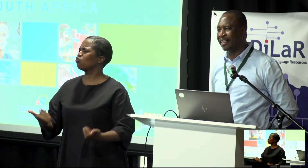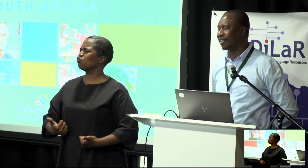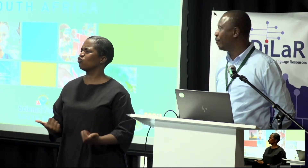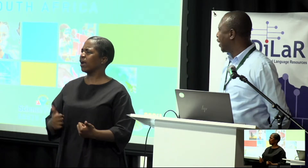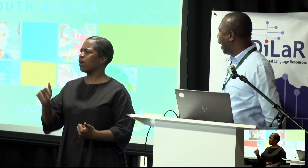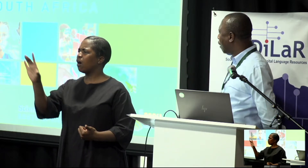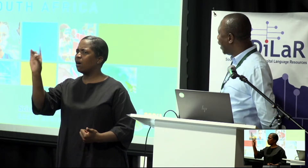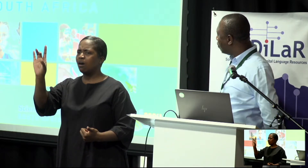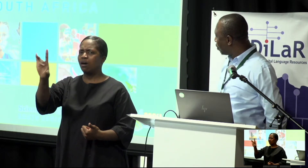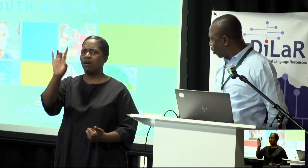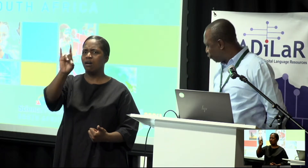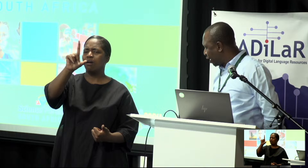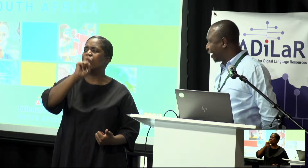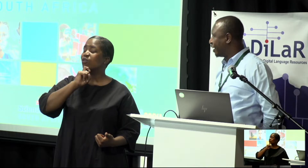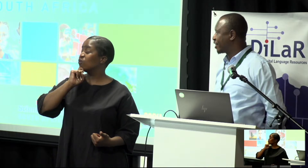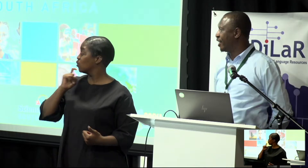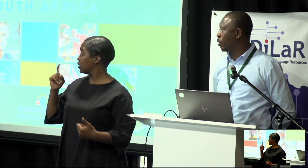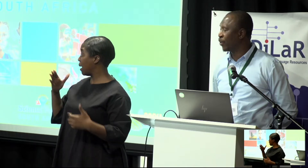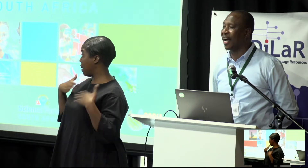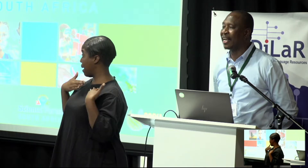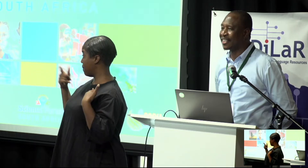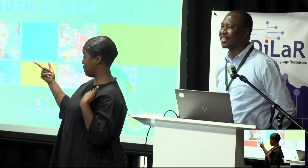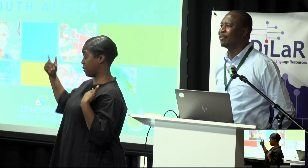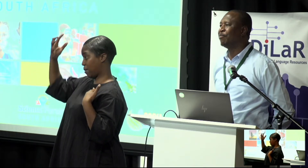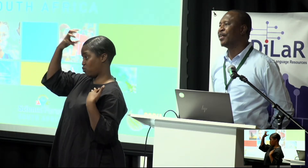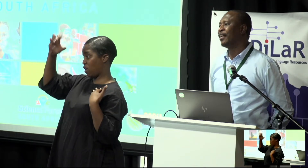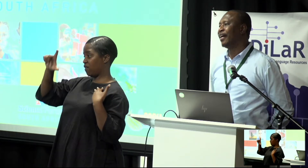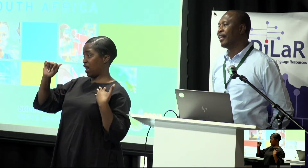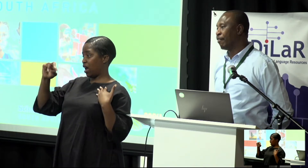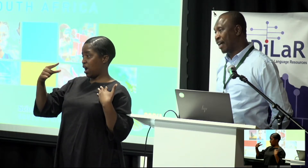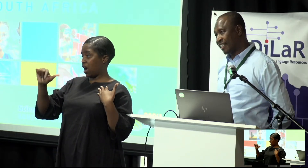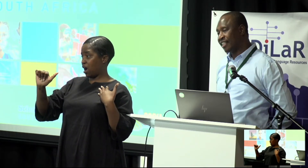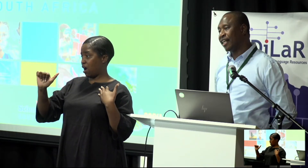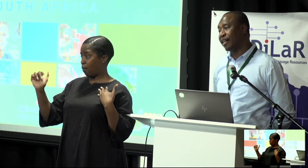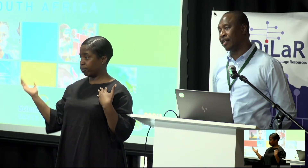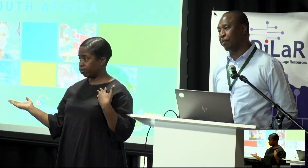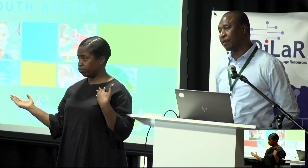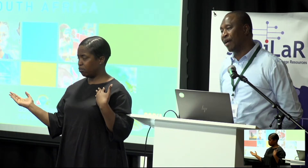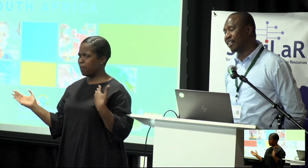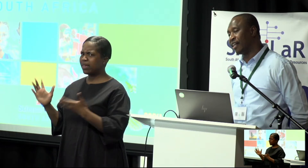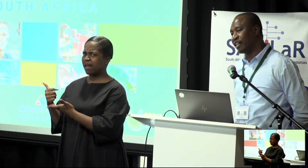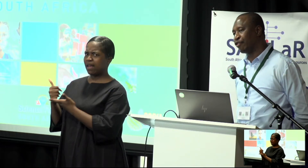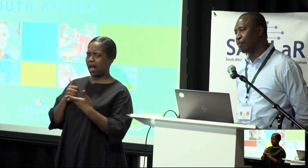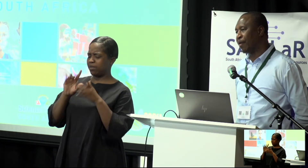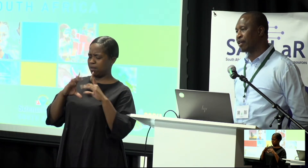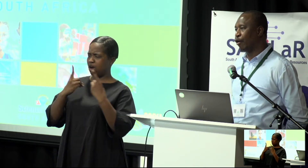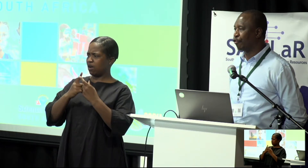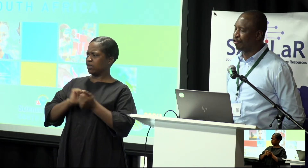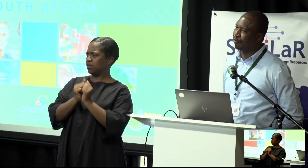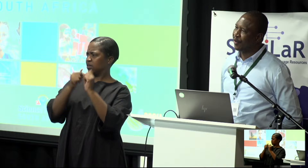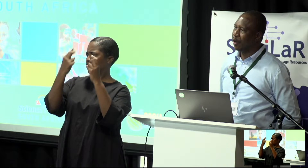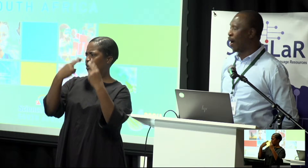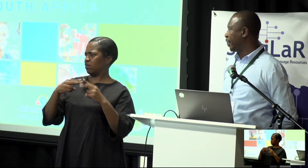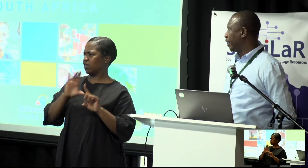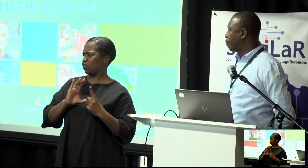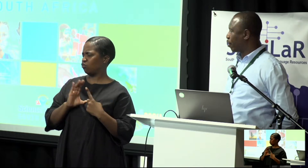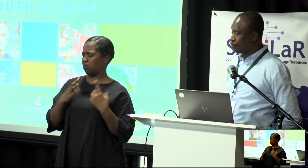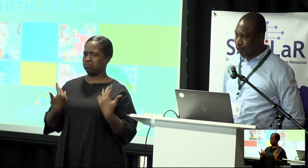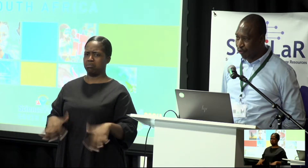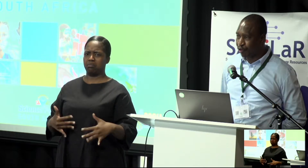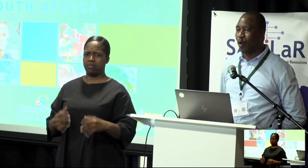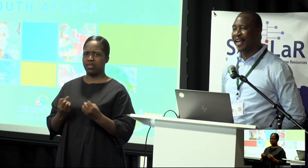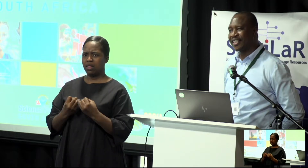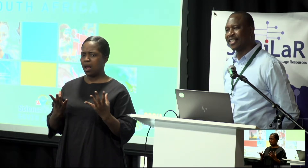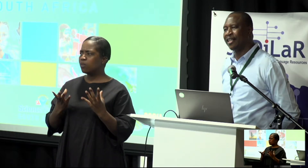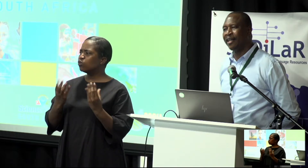the market, I'm happy Prof. Langa is here with us. They've assisted the department in the development of quite a number